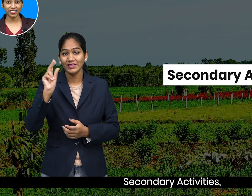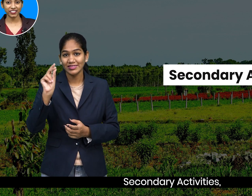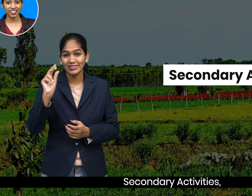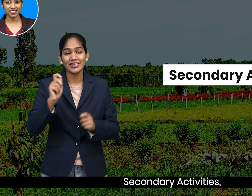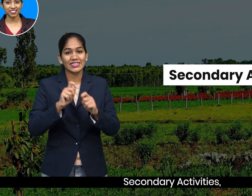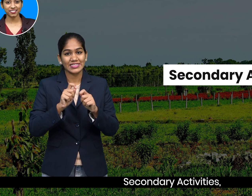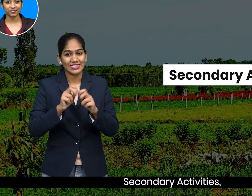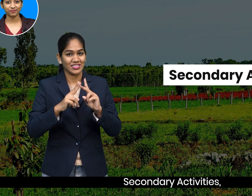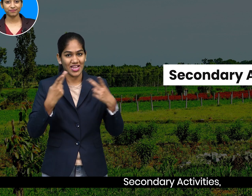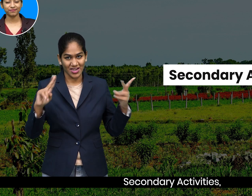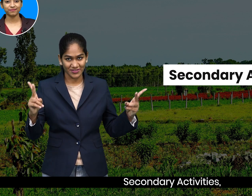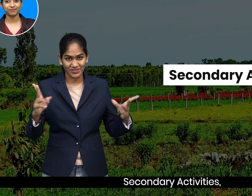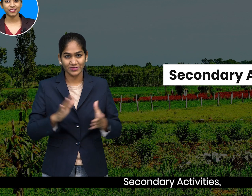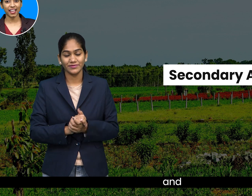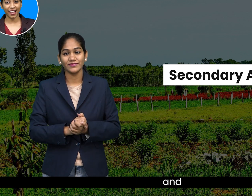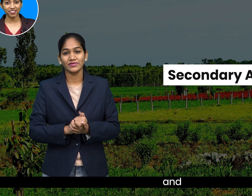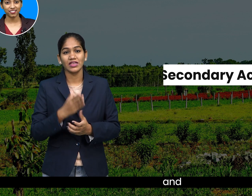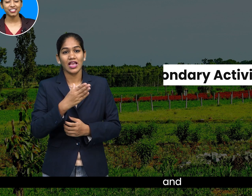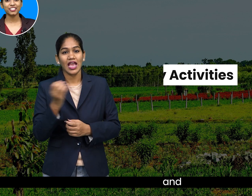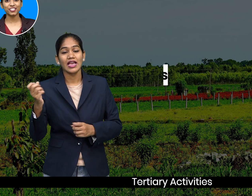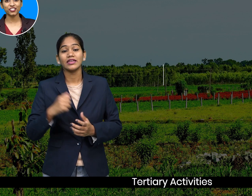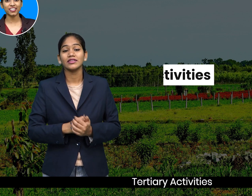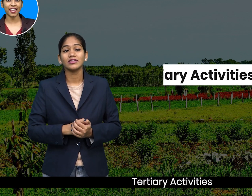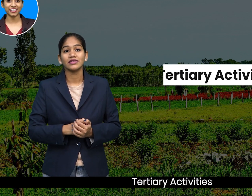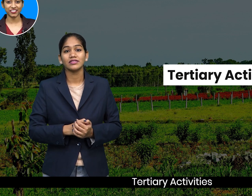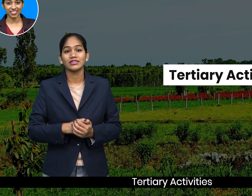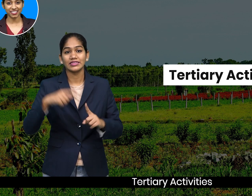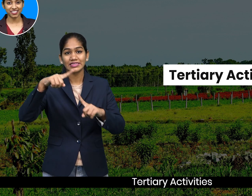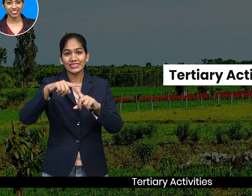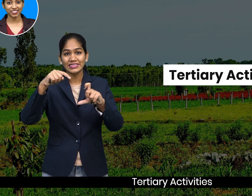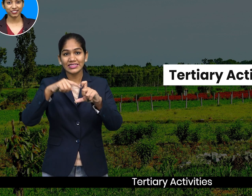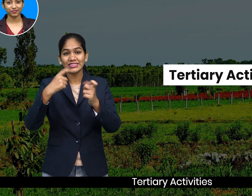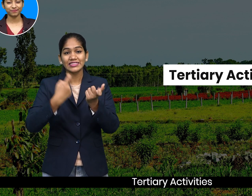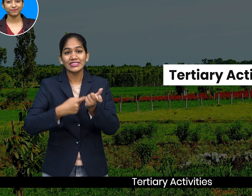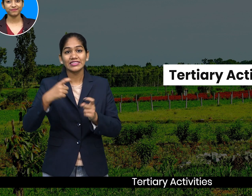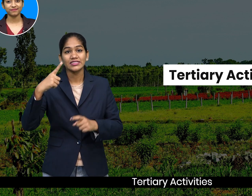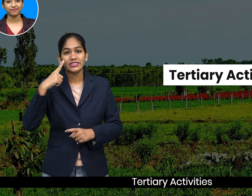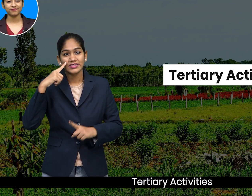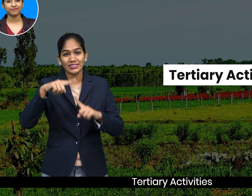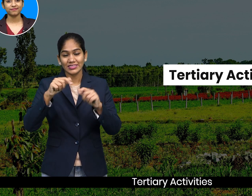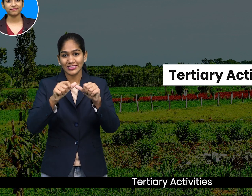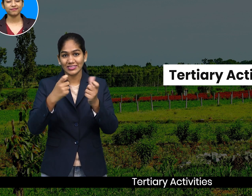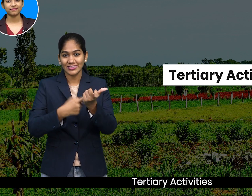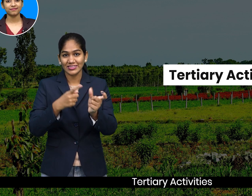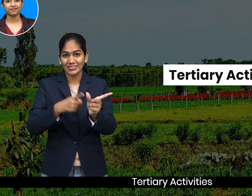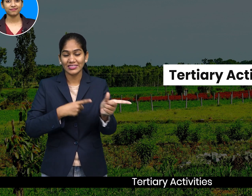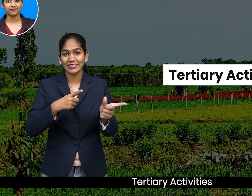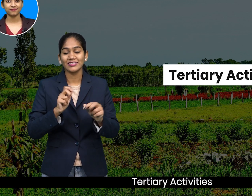secondary activities and tertiary activities.